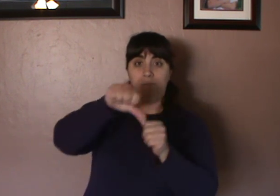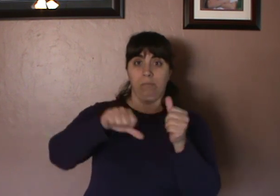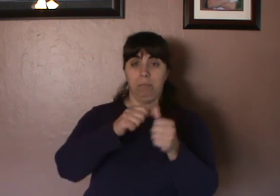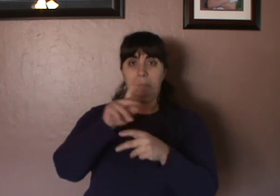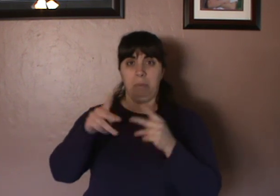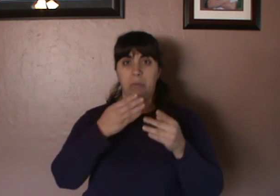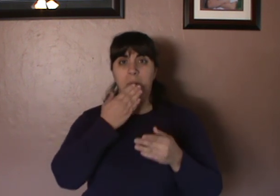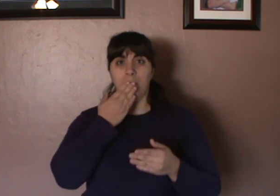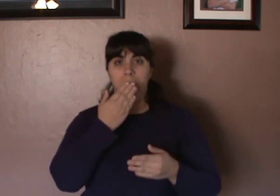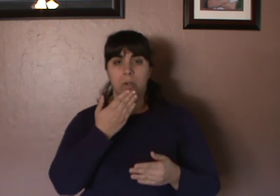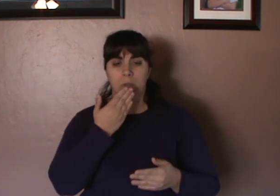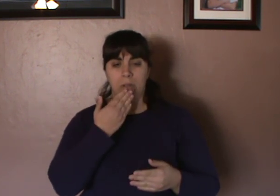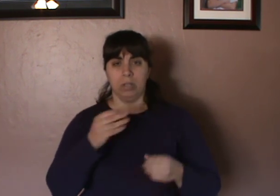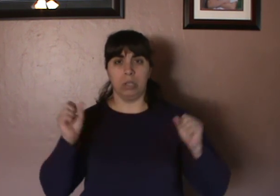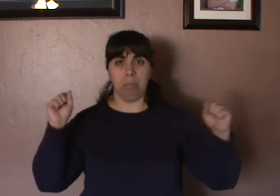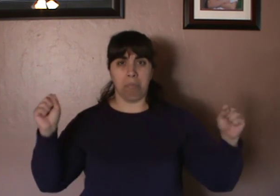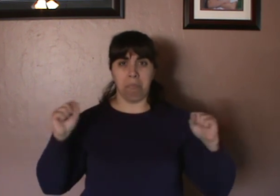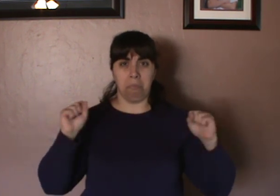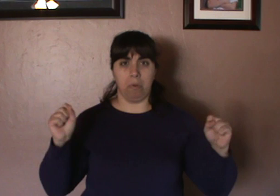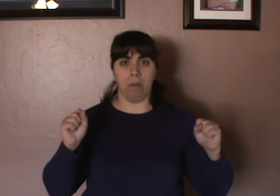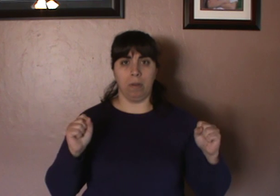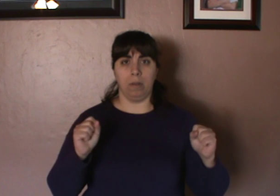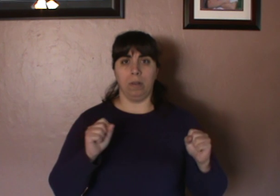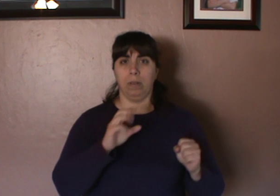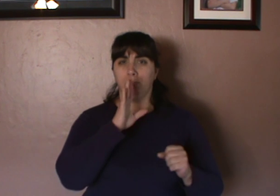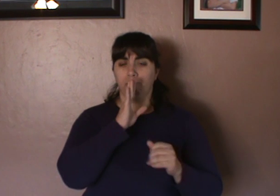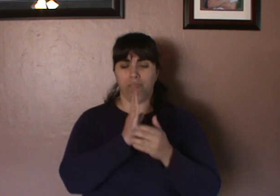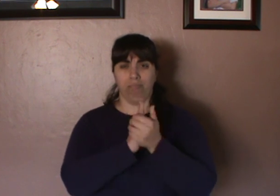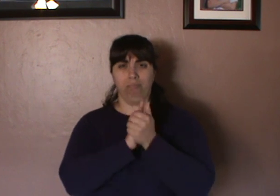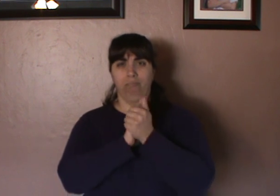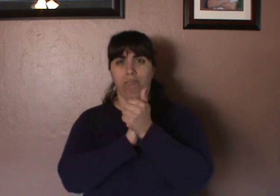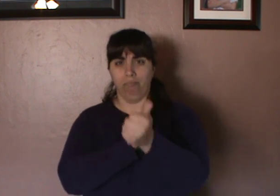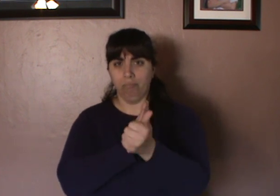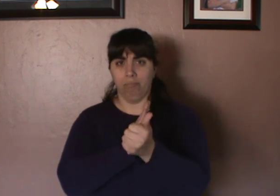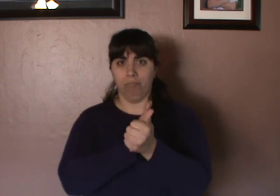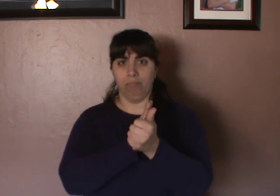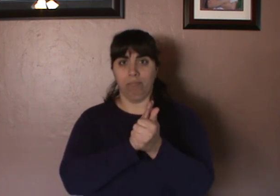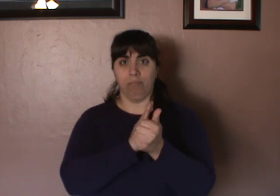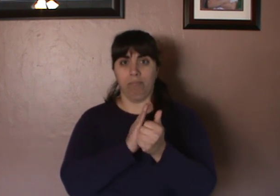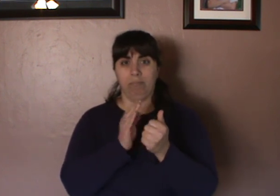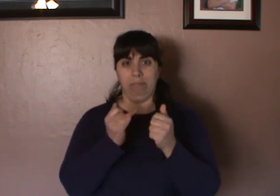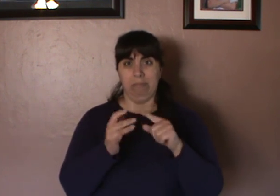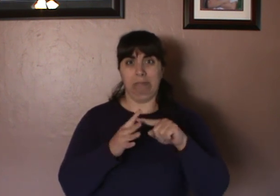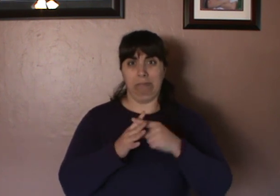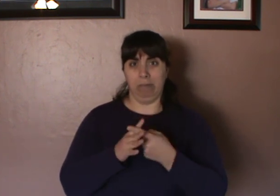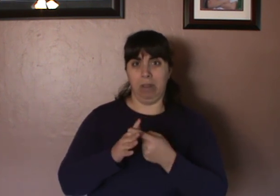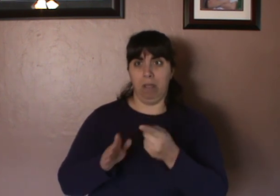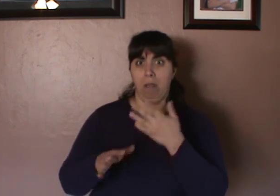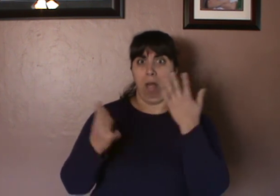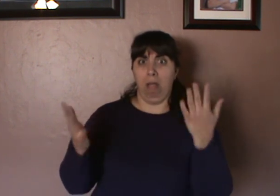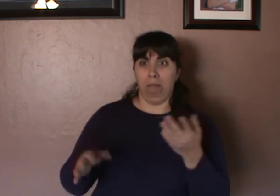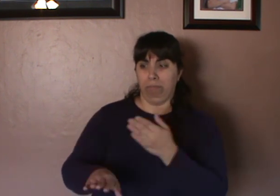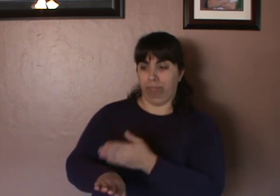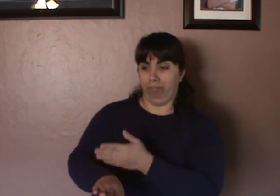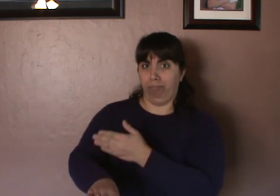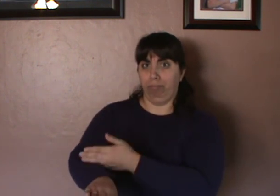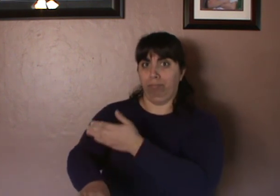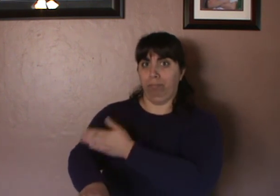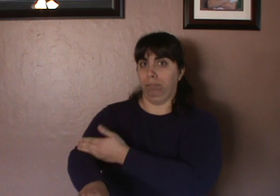cohorts. You'll be good at sports. Know the slang you've got to know. So let's start, cause you've got an awfully long way to